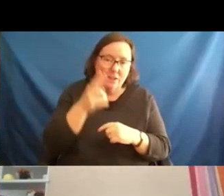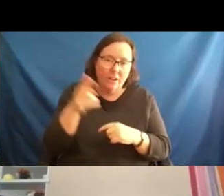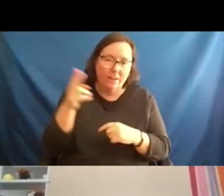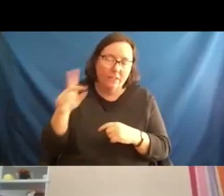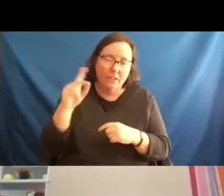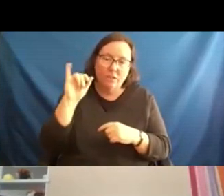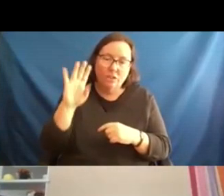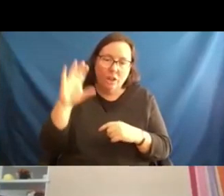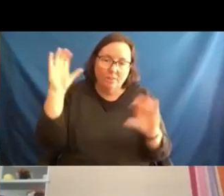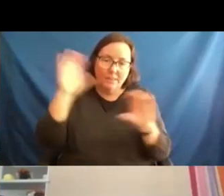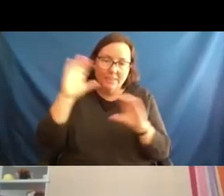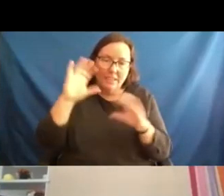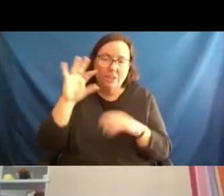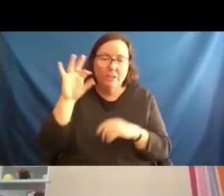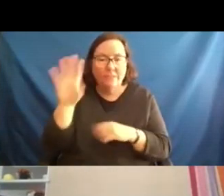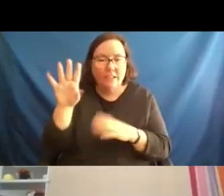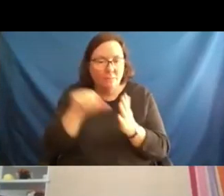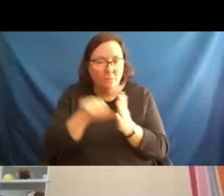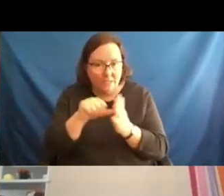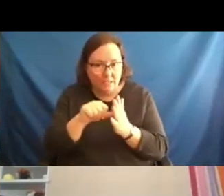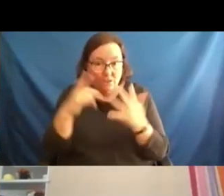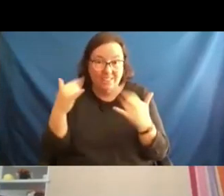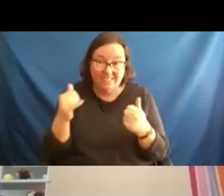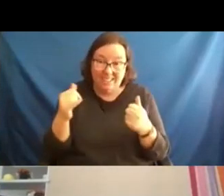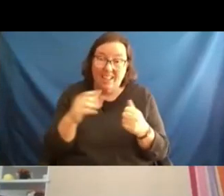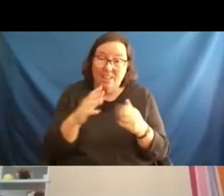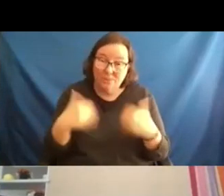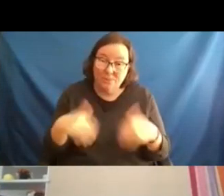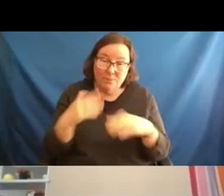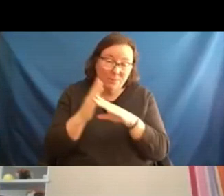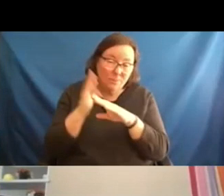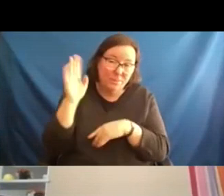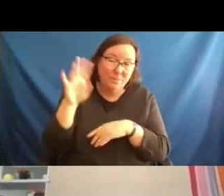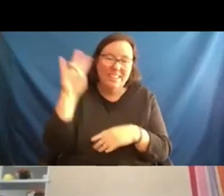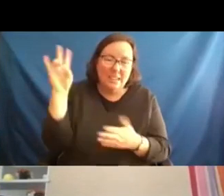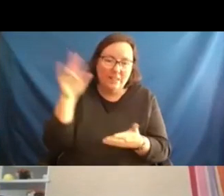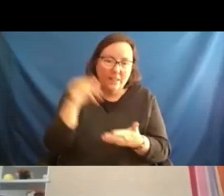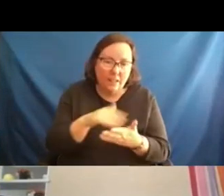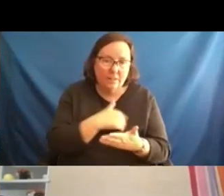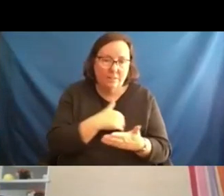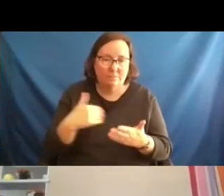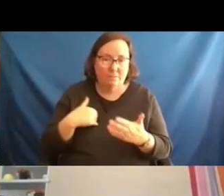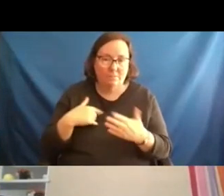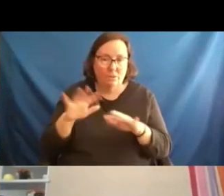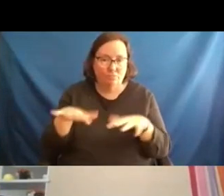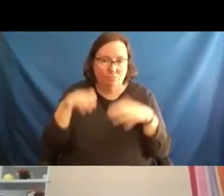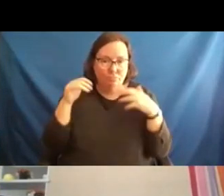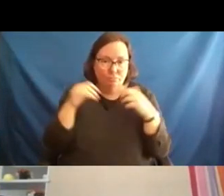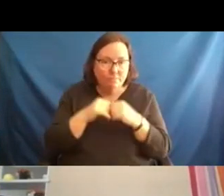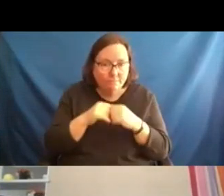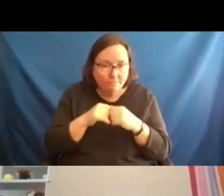Job Seeker Facebook, which now has over 7,000 members.